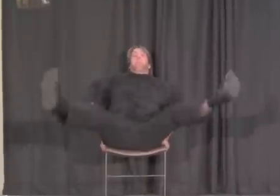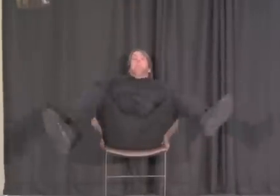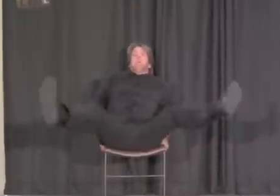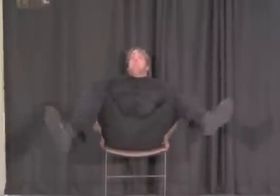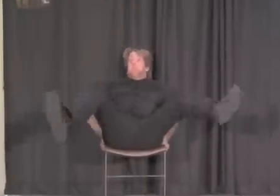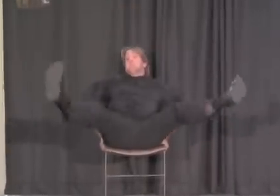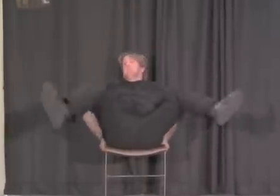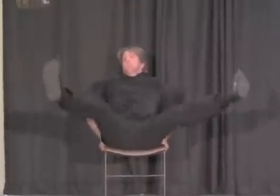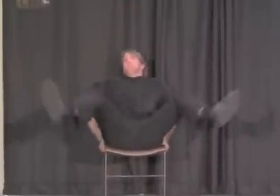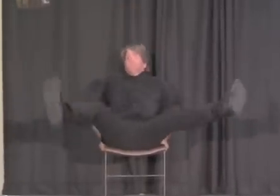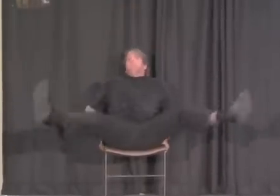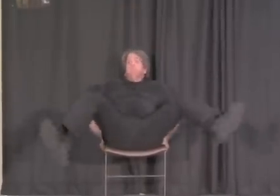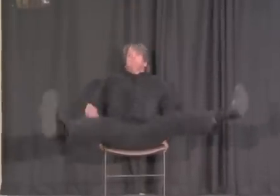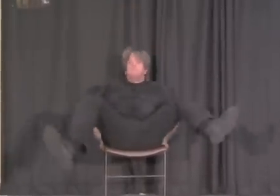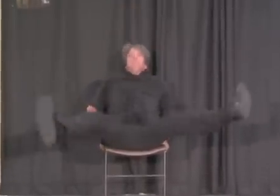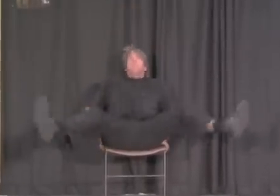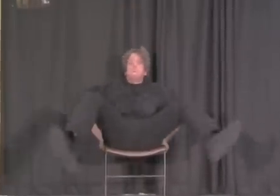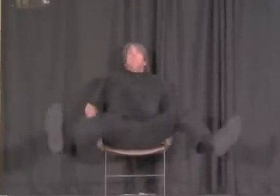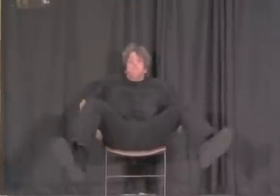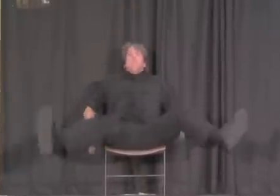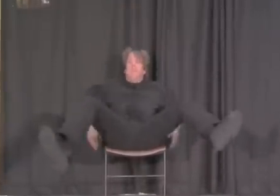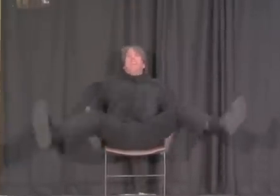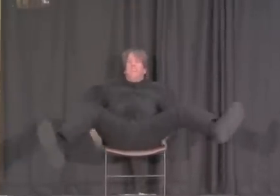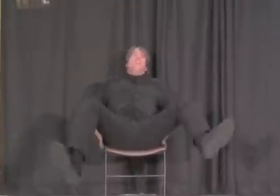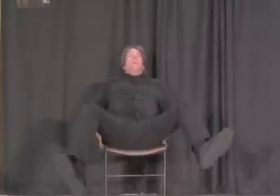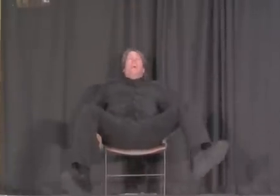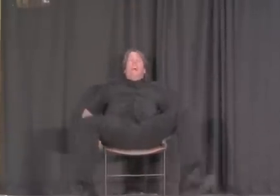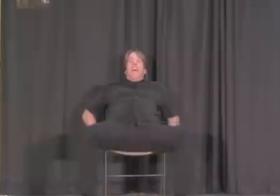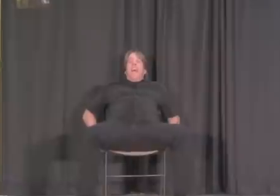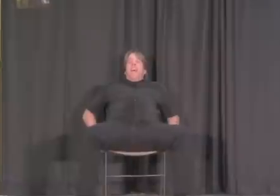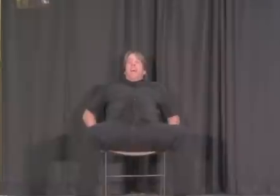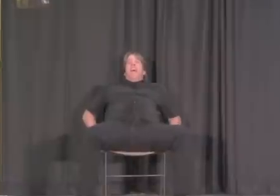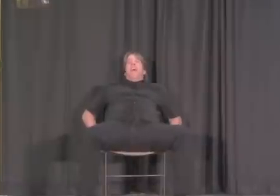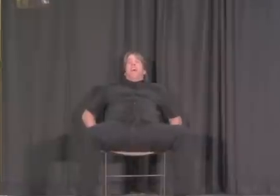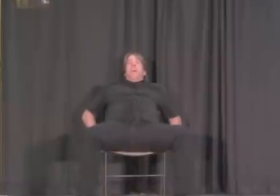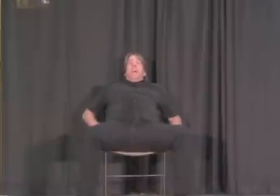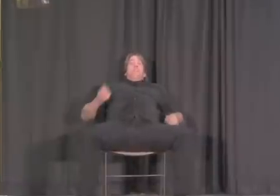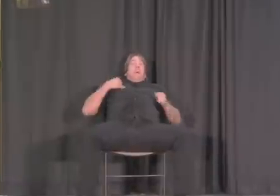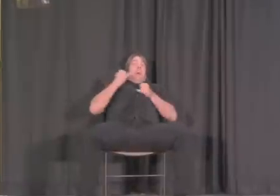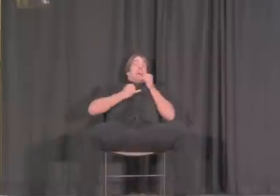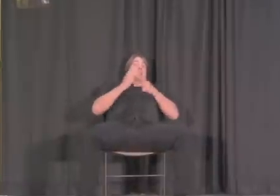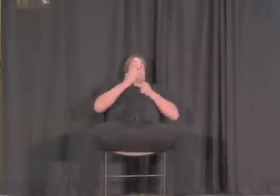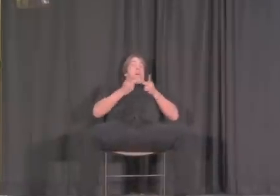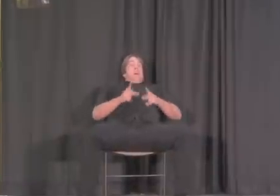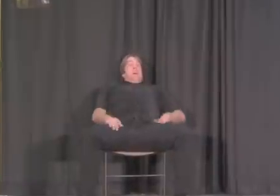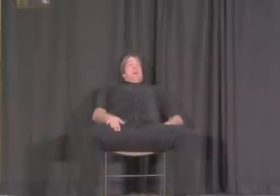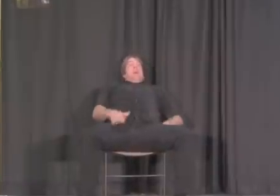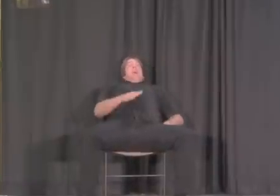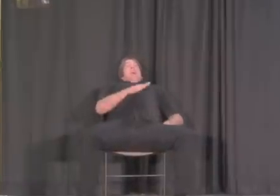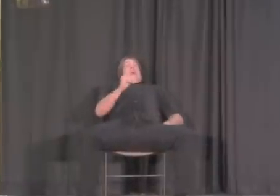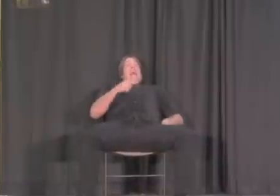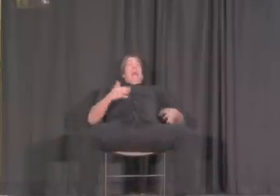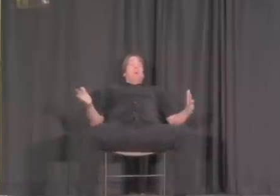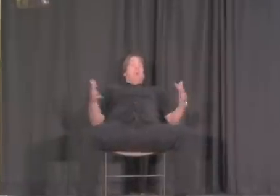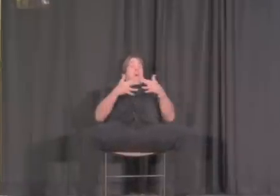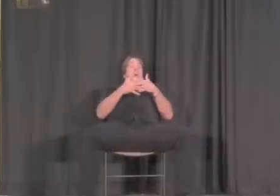Oh. I'm in last place. And